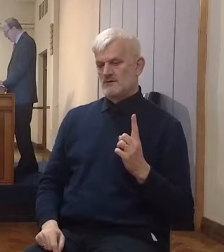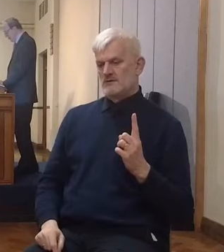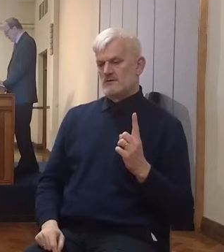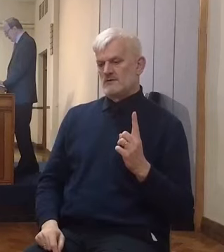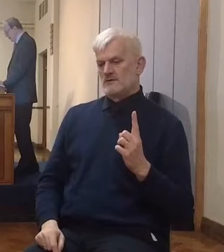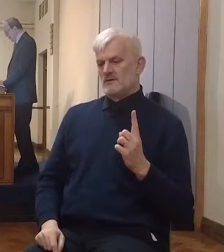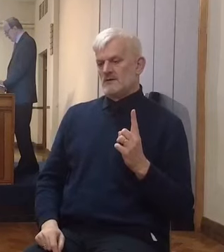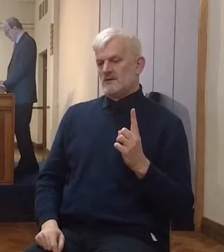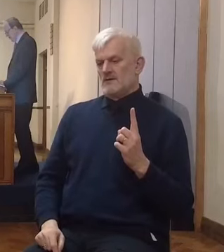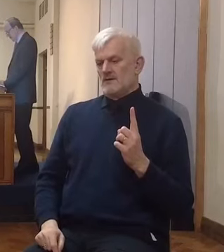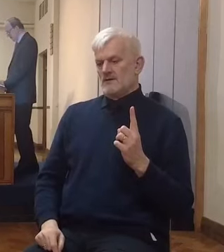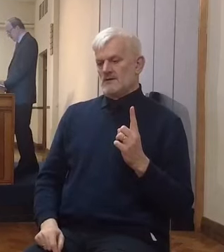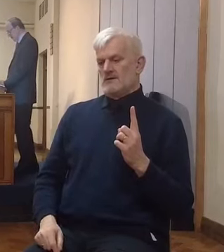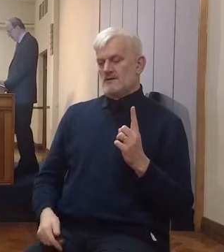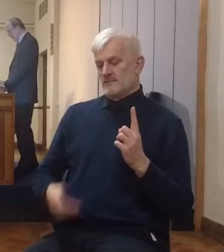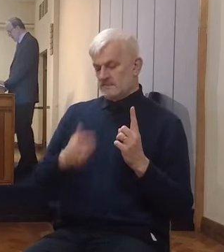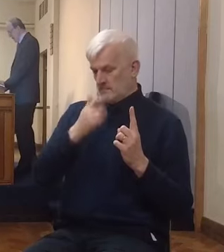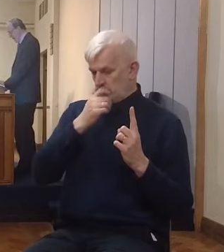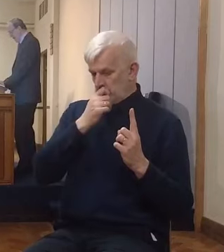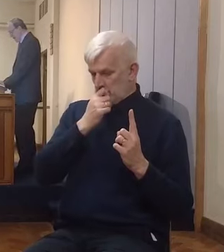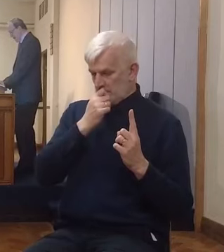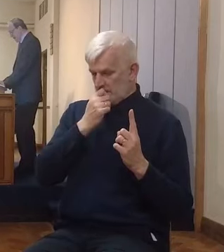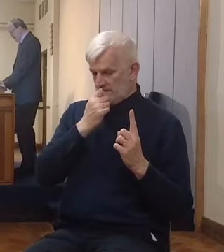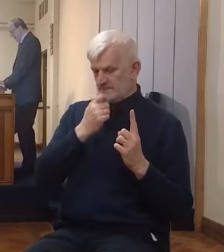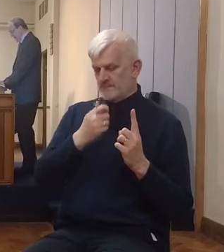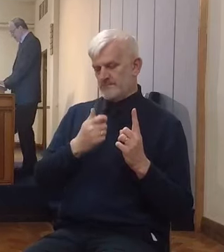routed the northern confederacy,